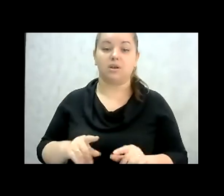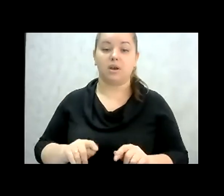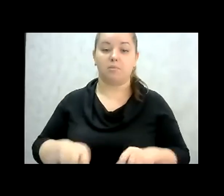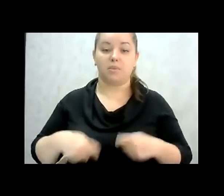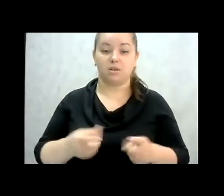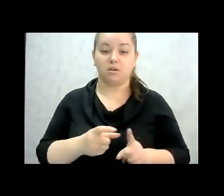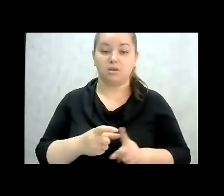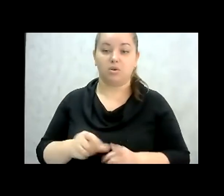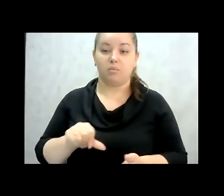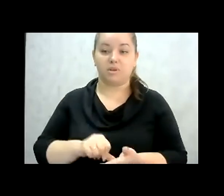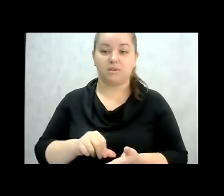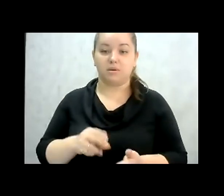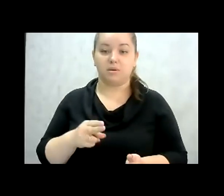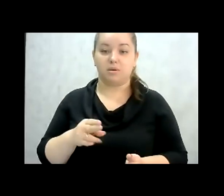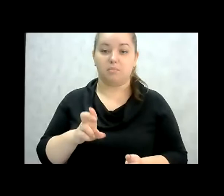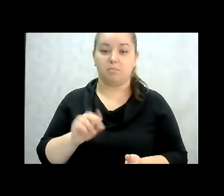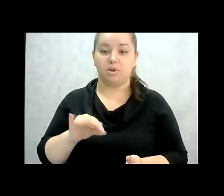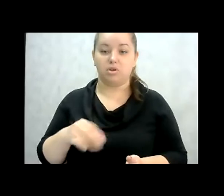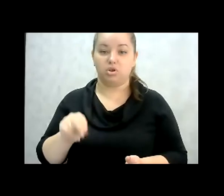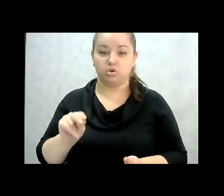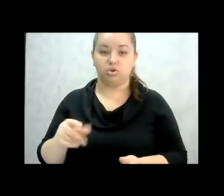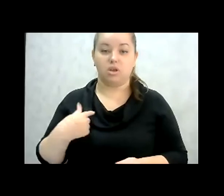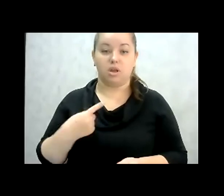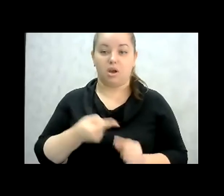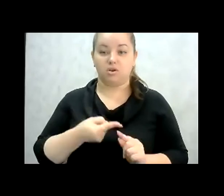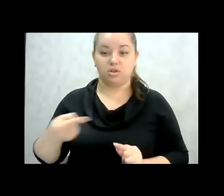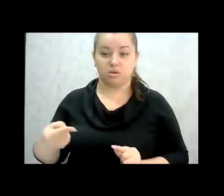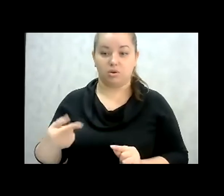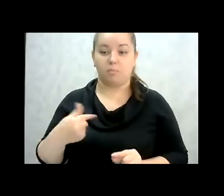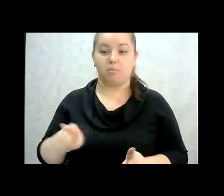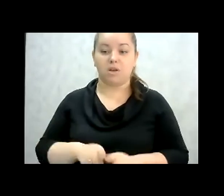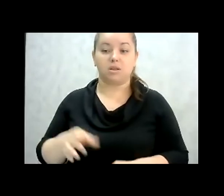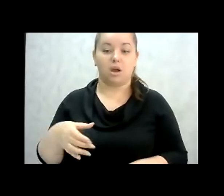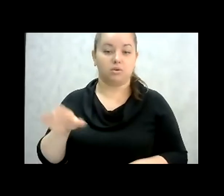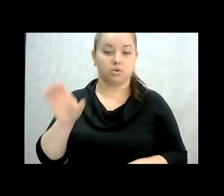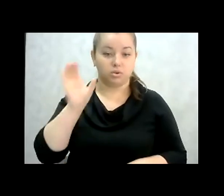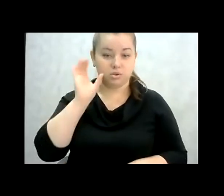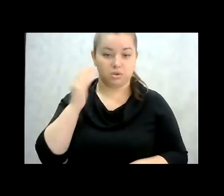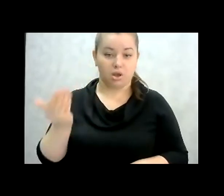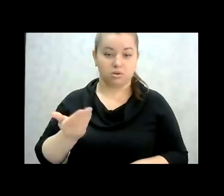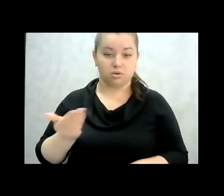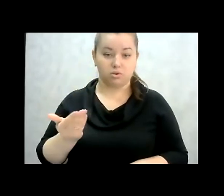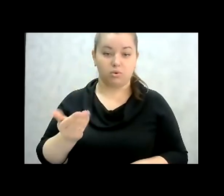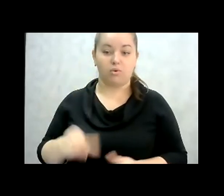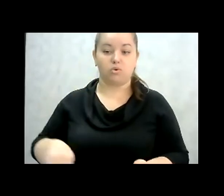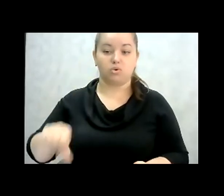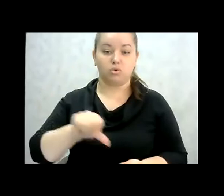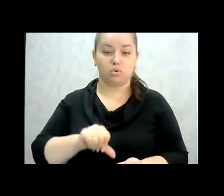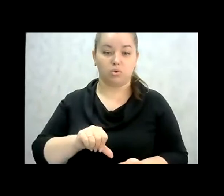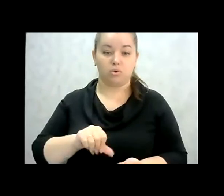input from the Central Election Commission, from the chairperson. We will hear Oleg Didenko, and we will also